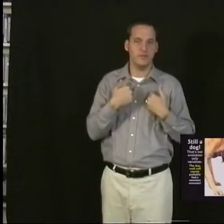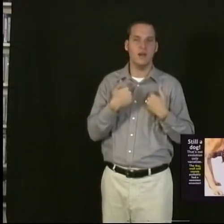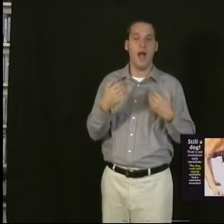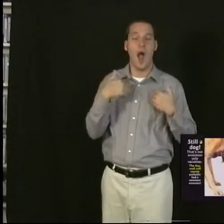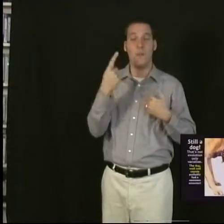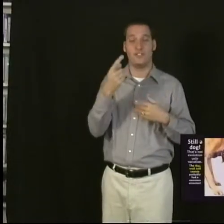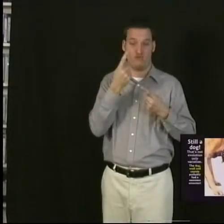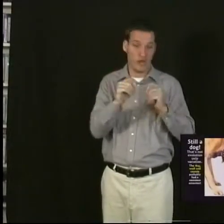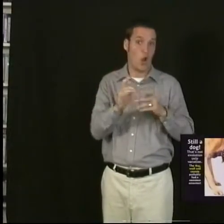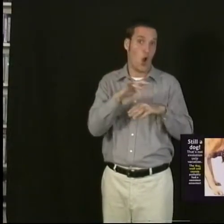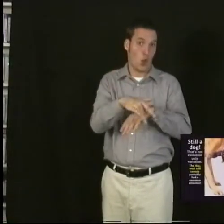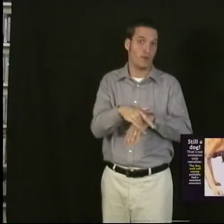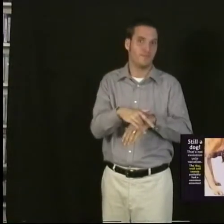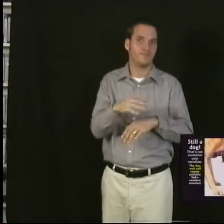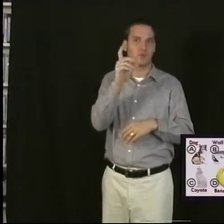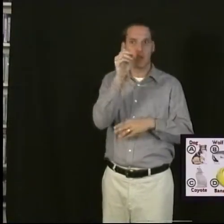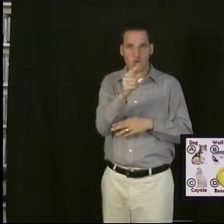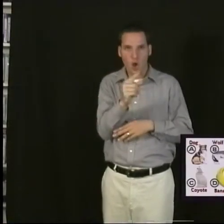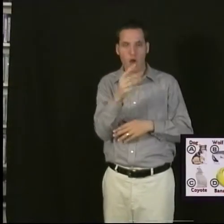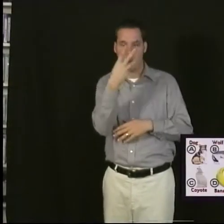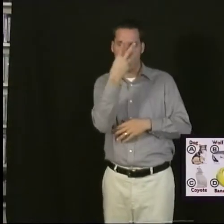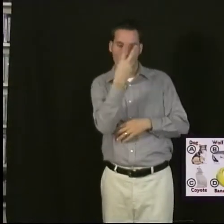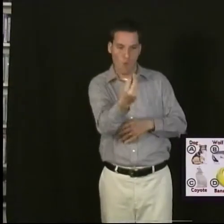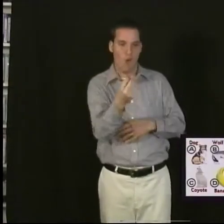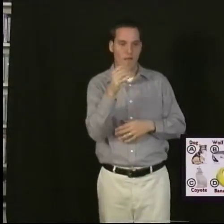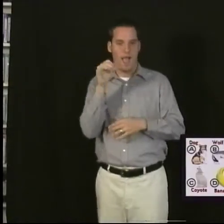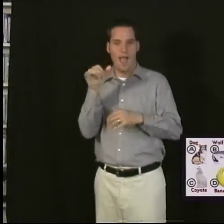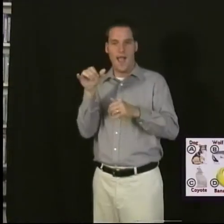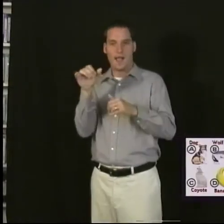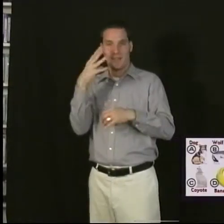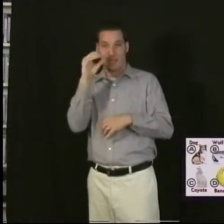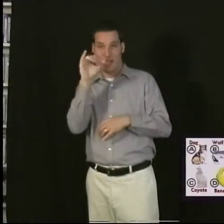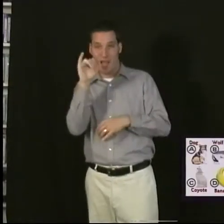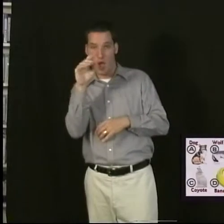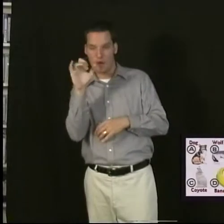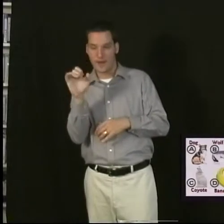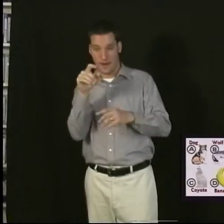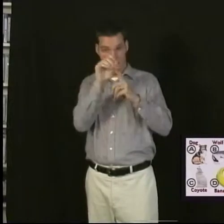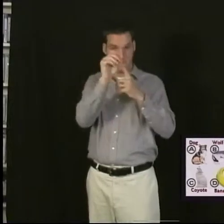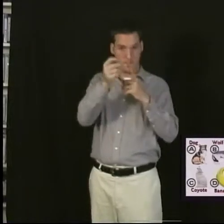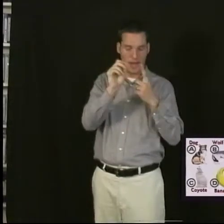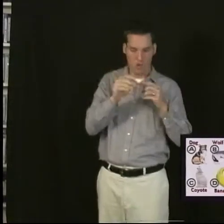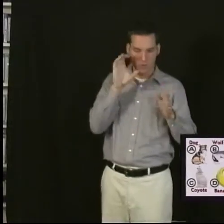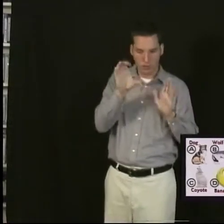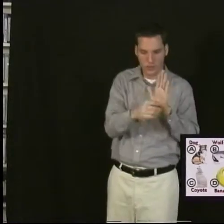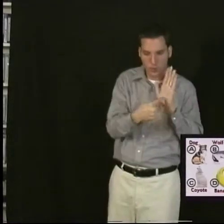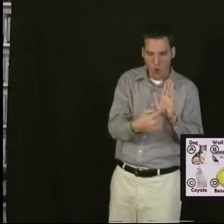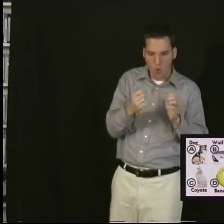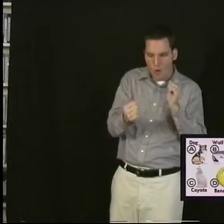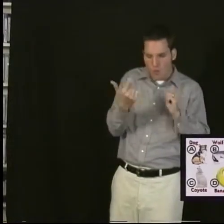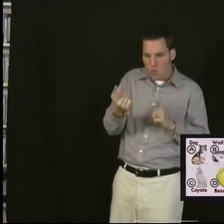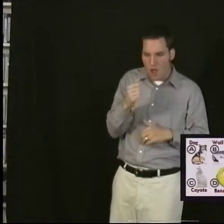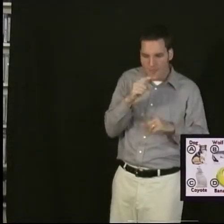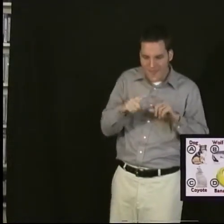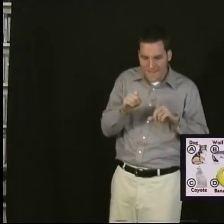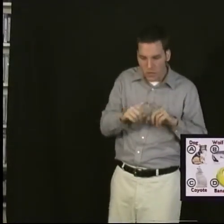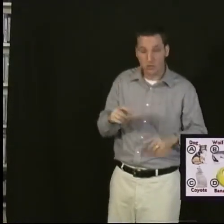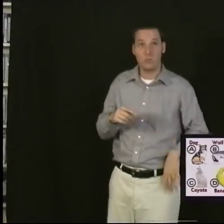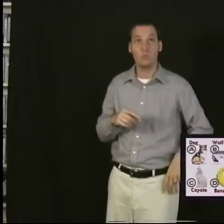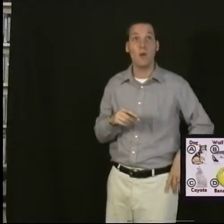earlier in the seminar. We had a dog, a wolf, a coyote, and a banana. We asked the 5-year-old, which one is not like the others? He got it right